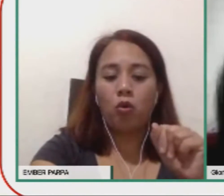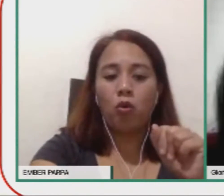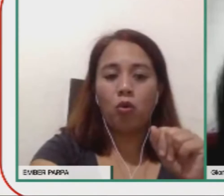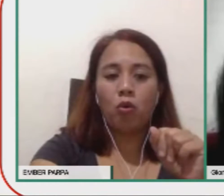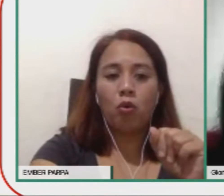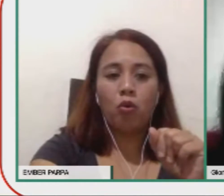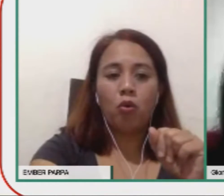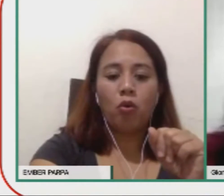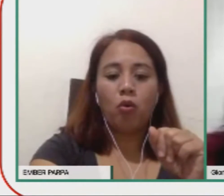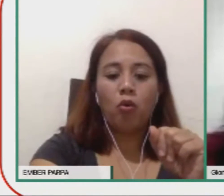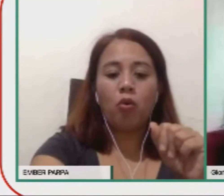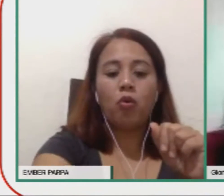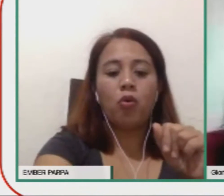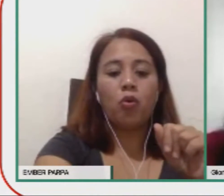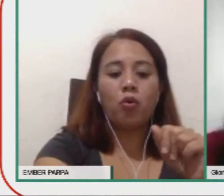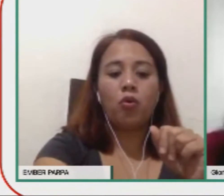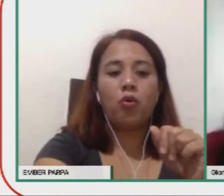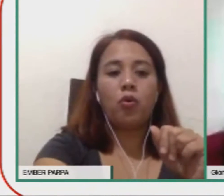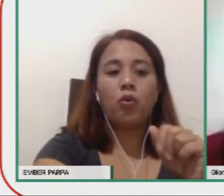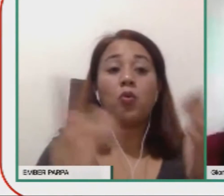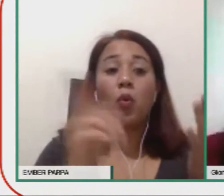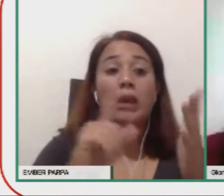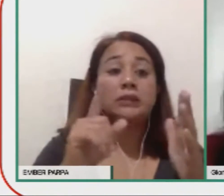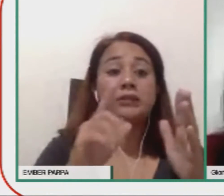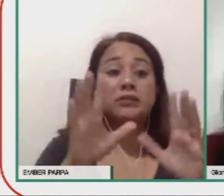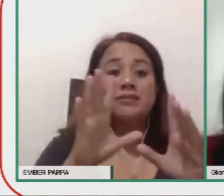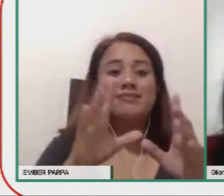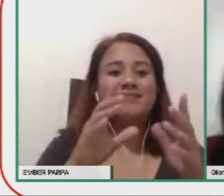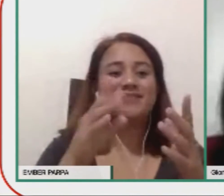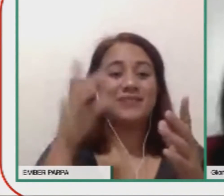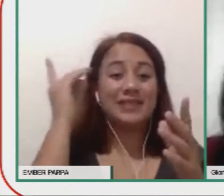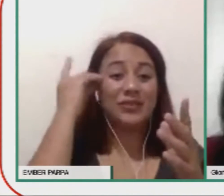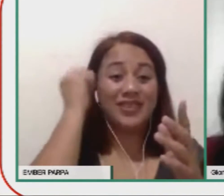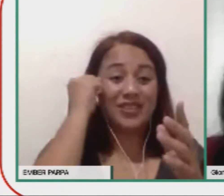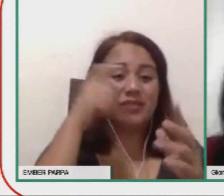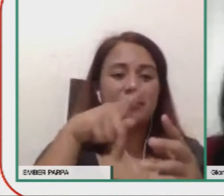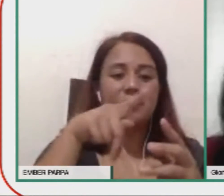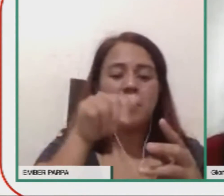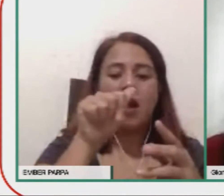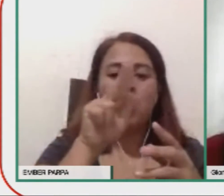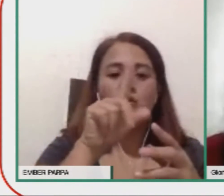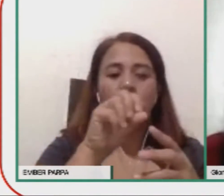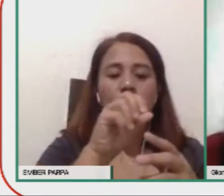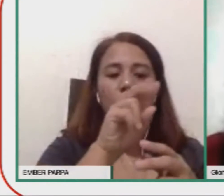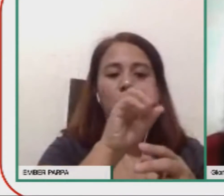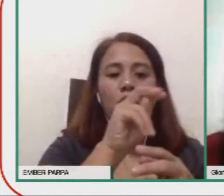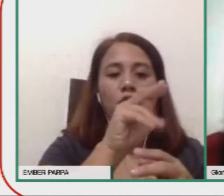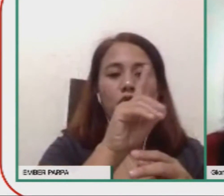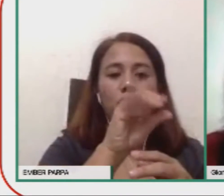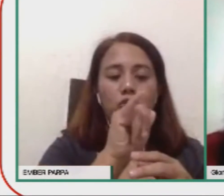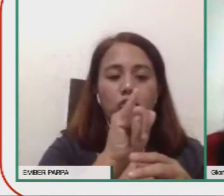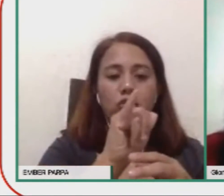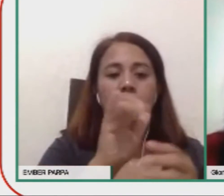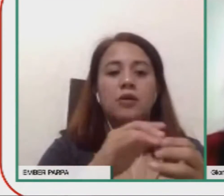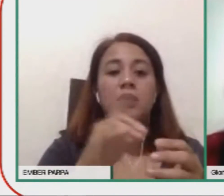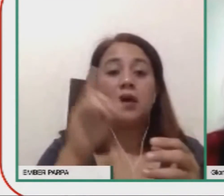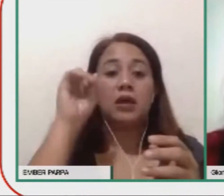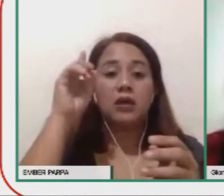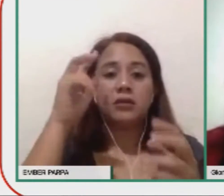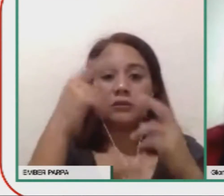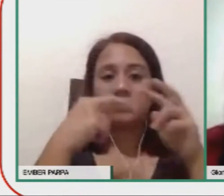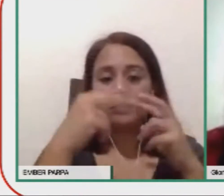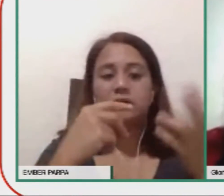His condition is Down syndrome. It's Down syndrome and deaf. He is from Tanyong,